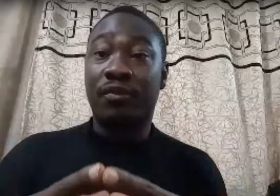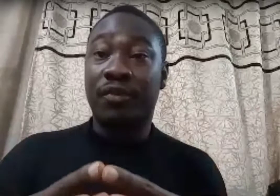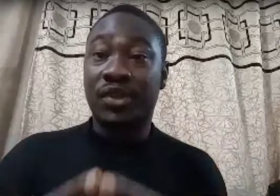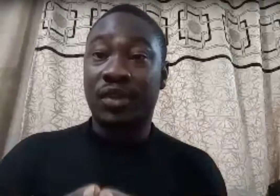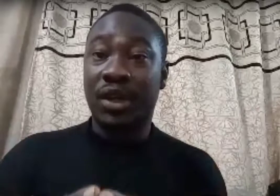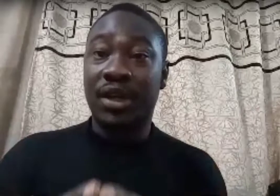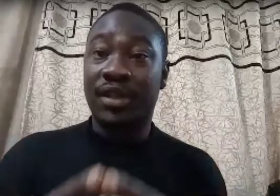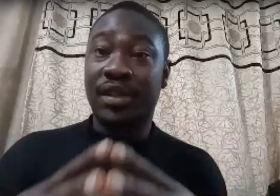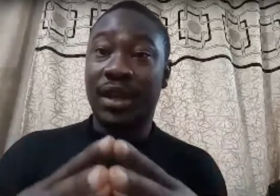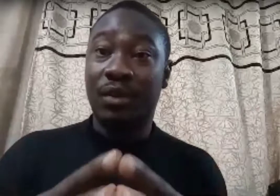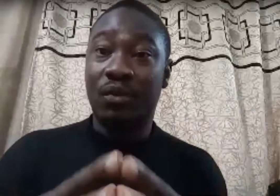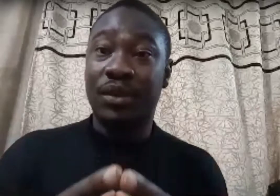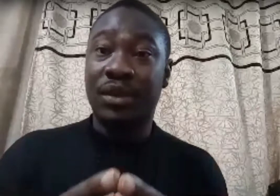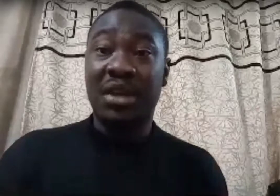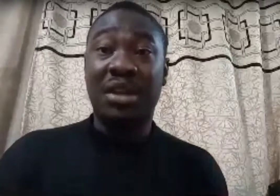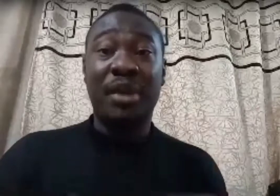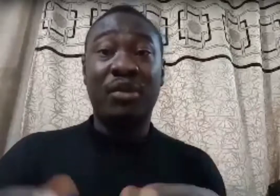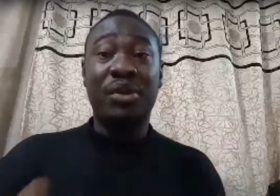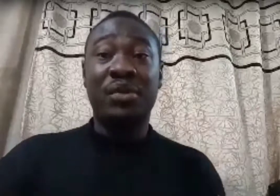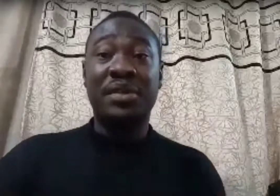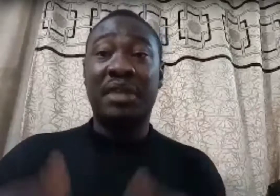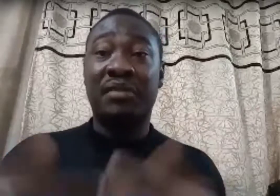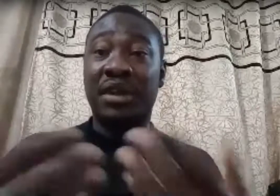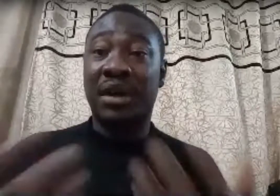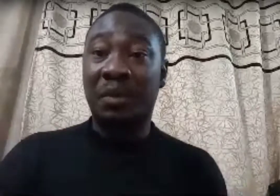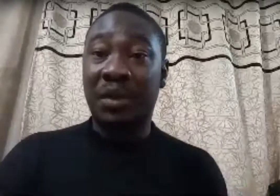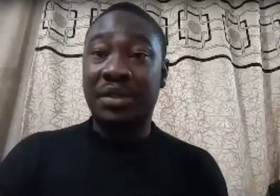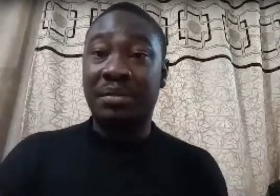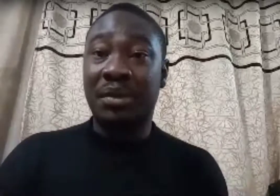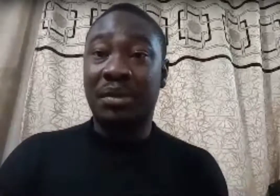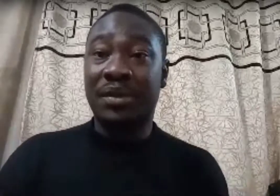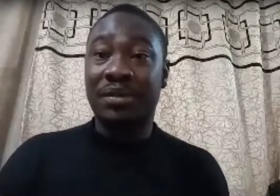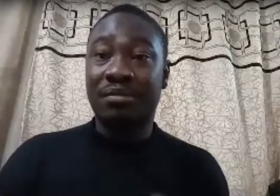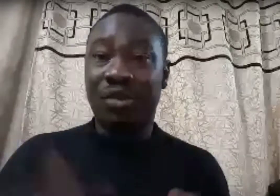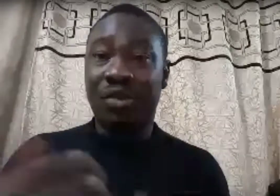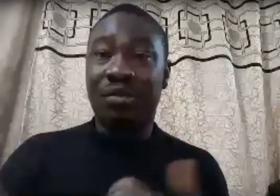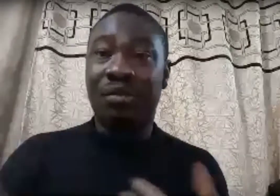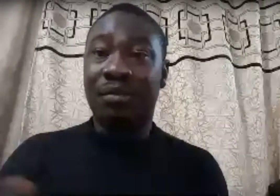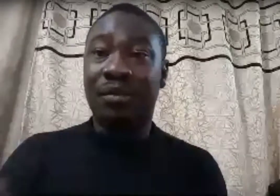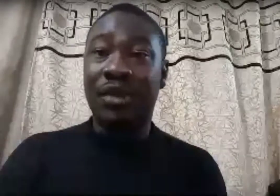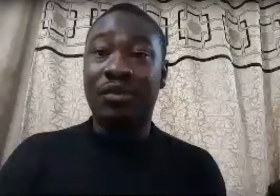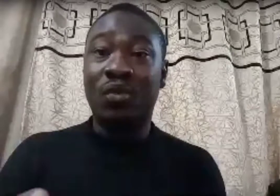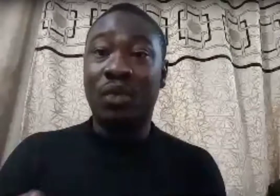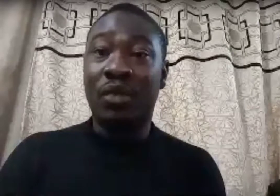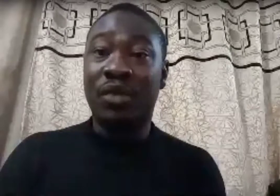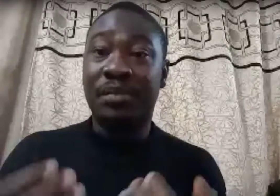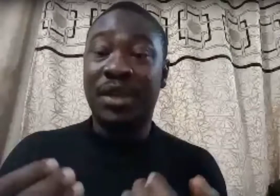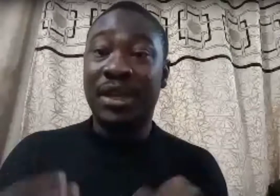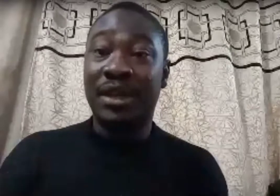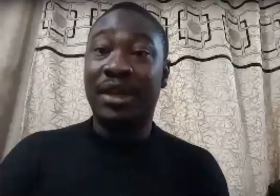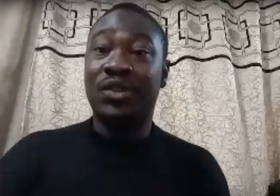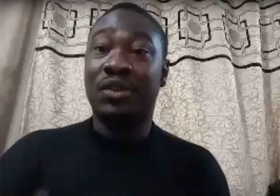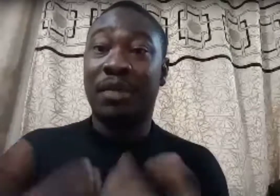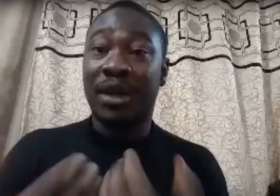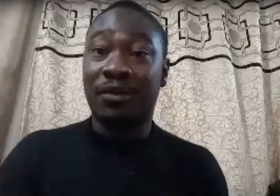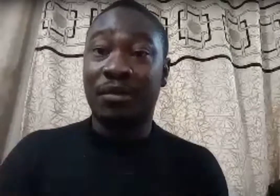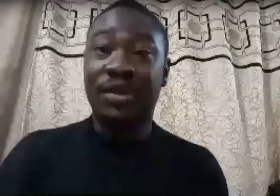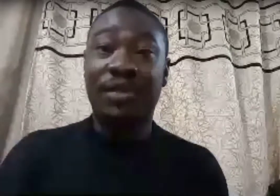everyday language because, even the way we speak English on the platform is different from the way we speak English one-on-one. I hope you are